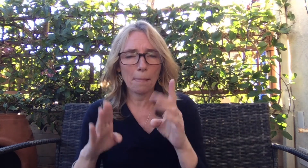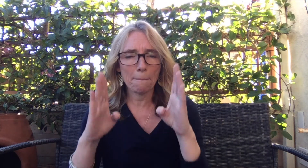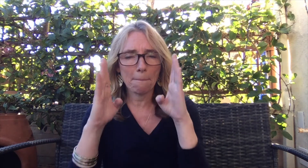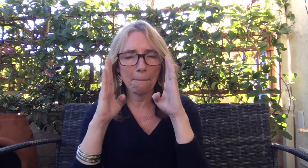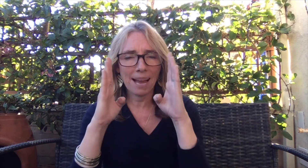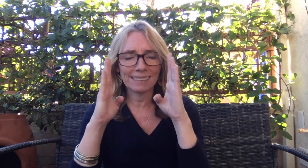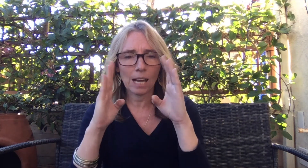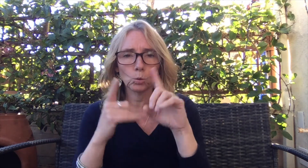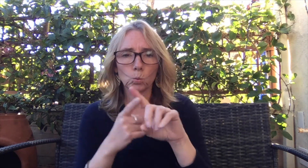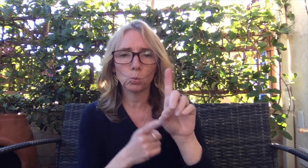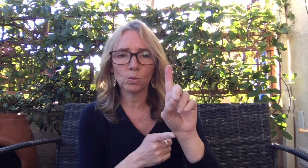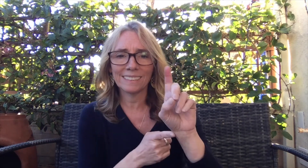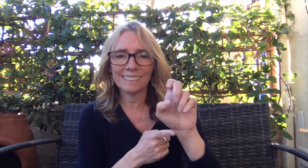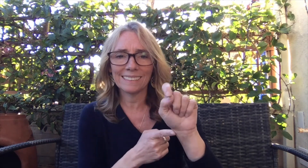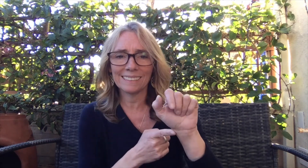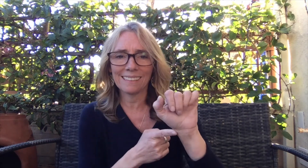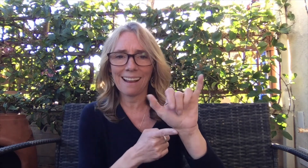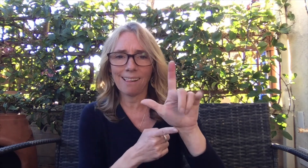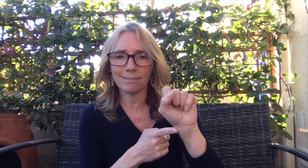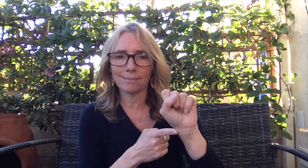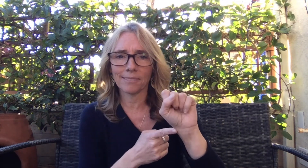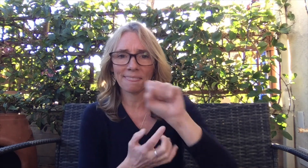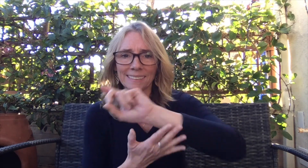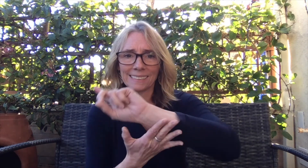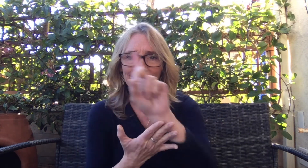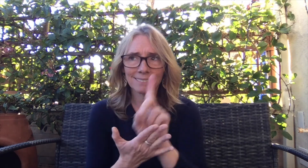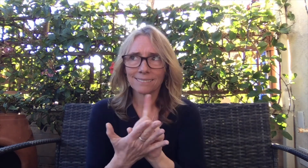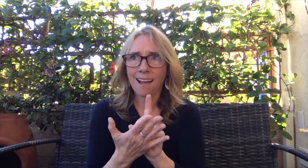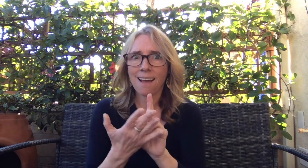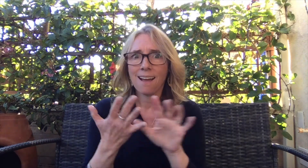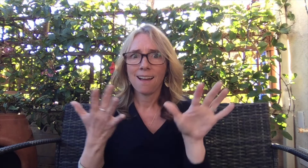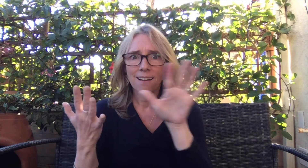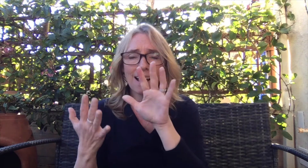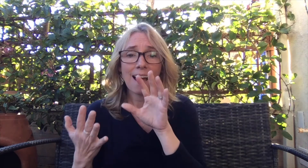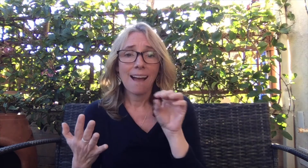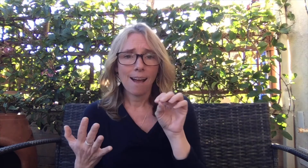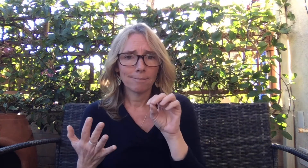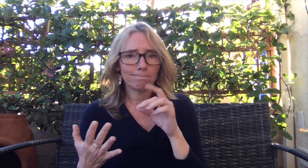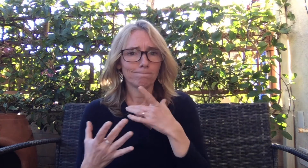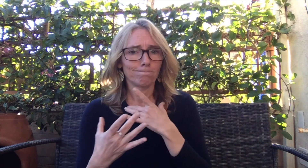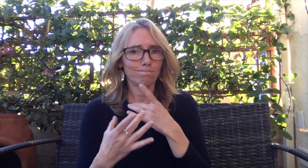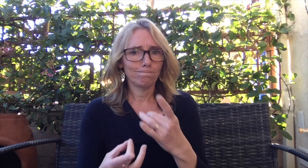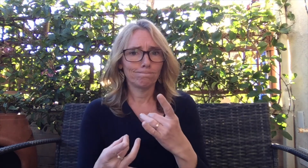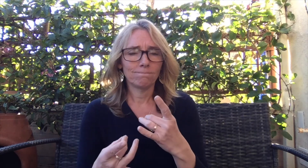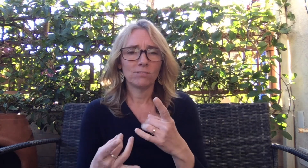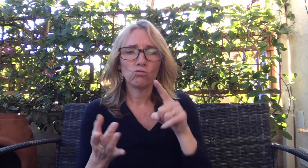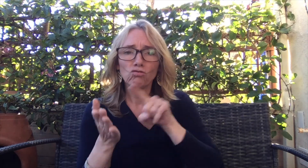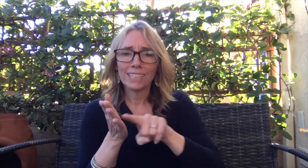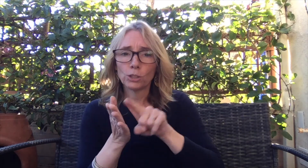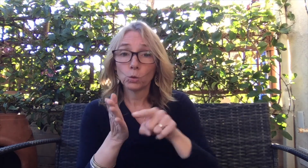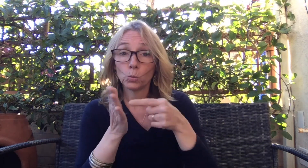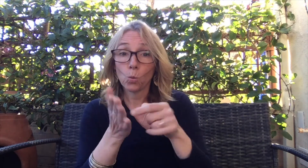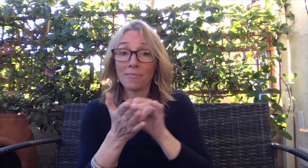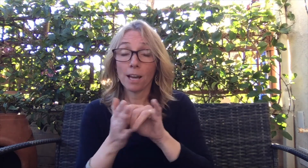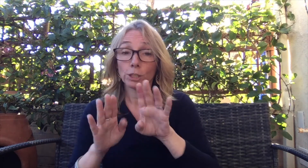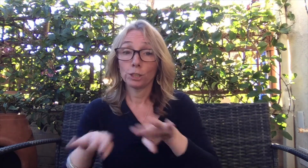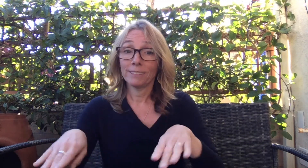And with children, they are paying attention to these details. They're paying attention to the design details. And it's very